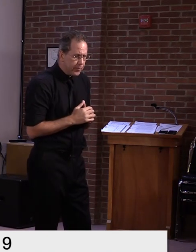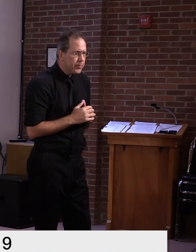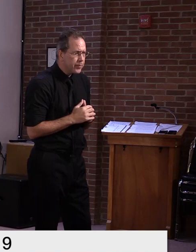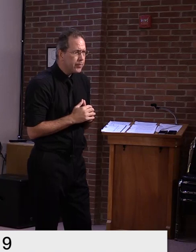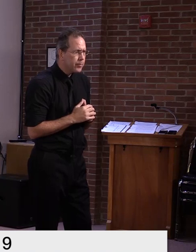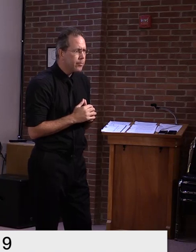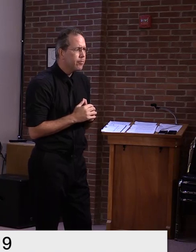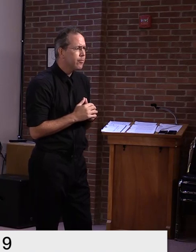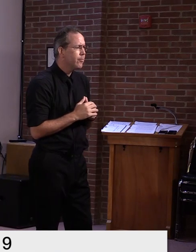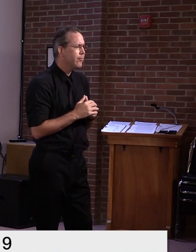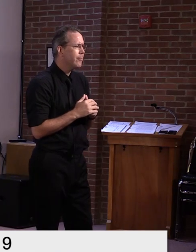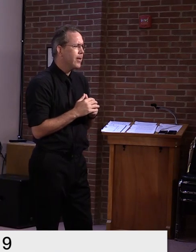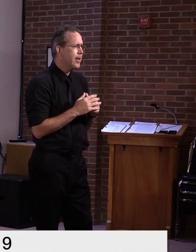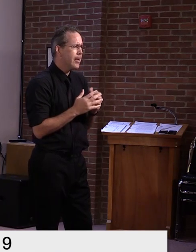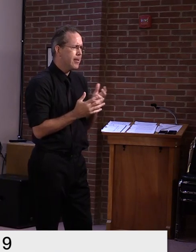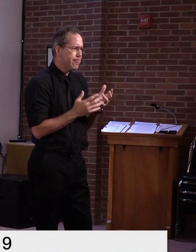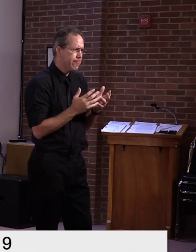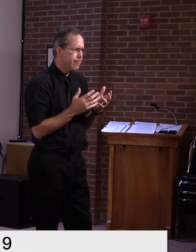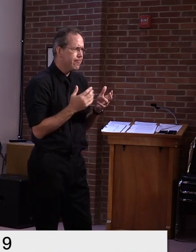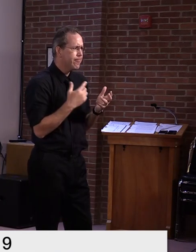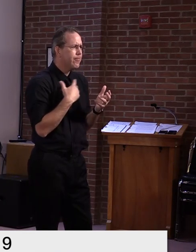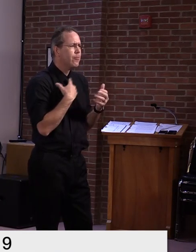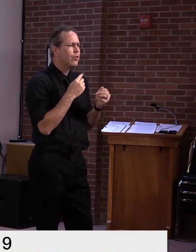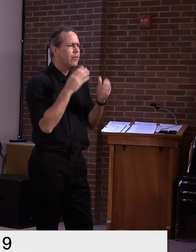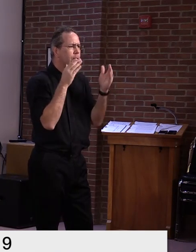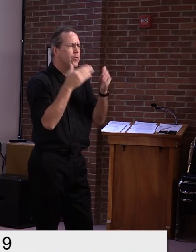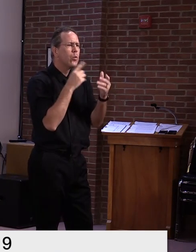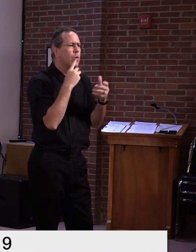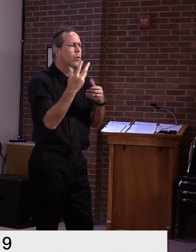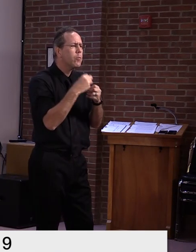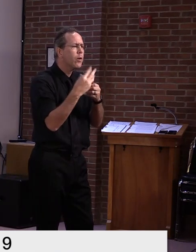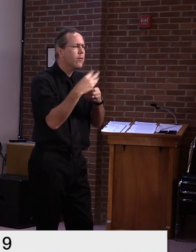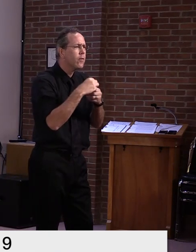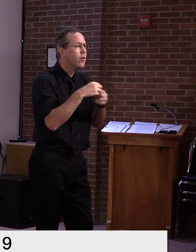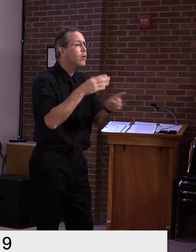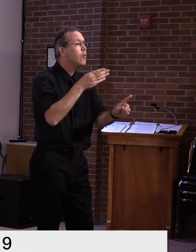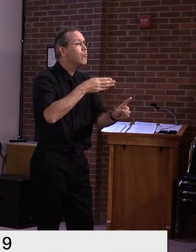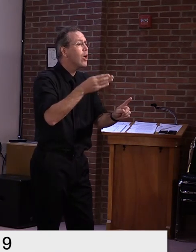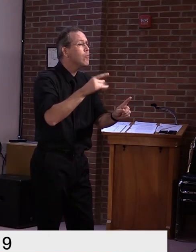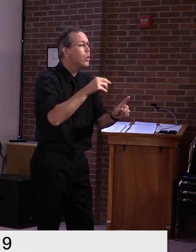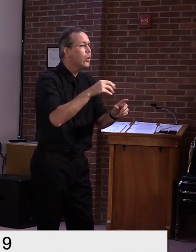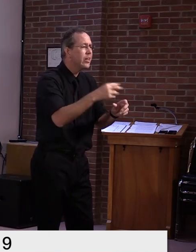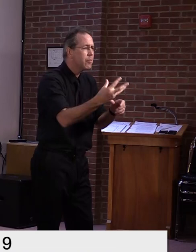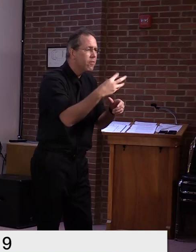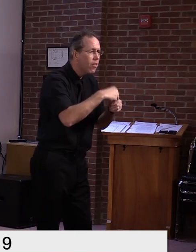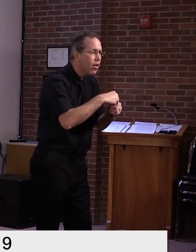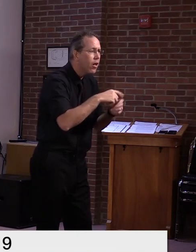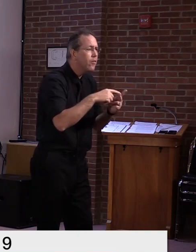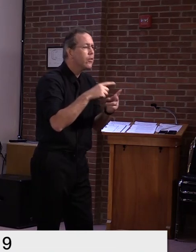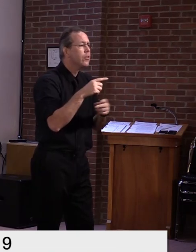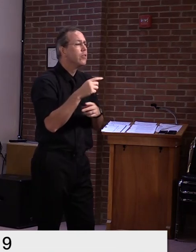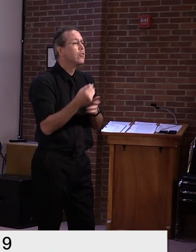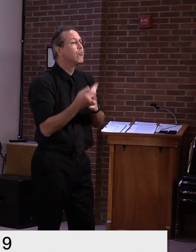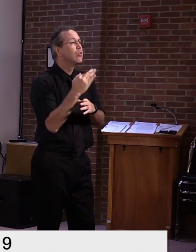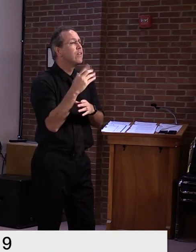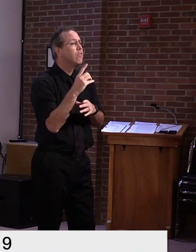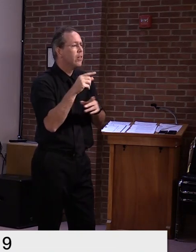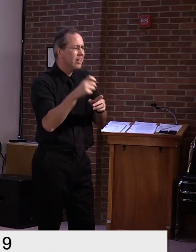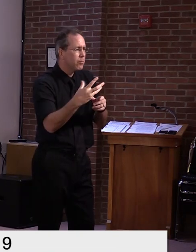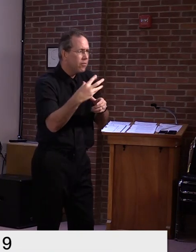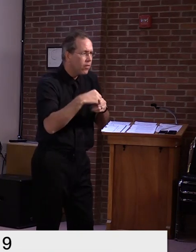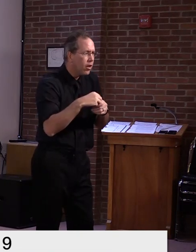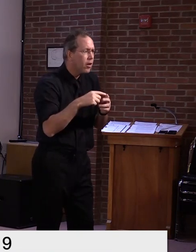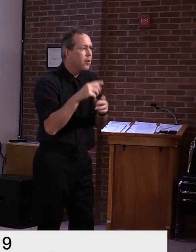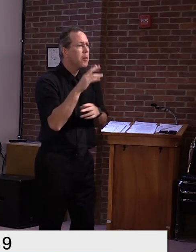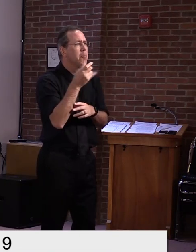more activity would be Brattleboro, Bellis Falls, Springfield, Bennington, and St. Johnsbury. 8 sites